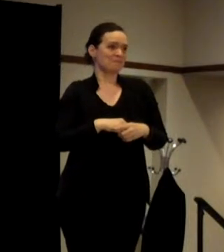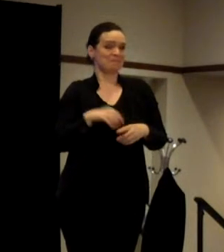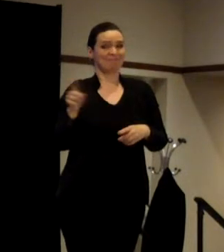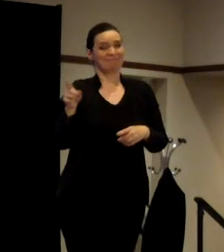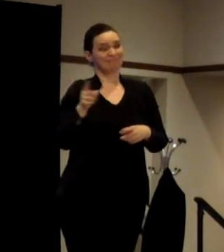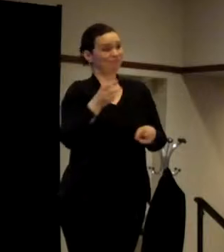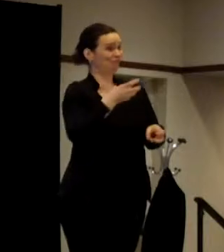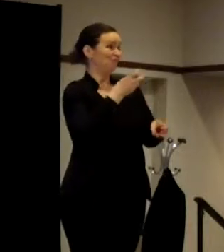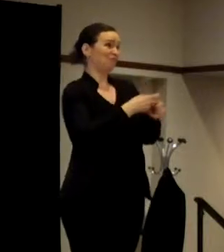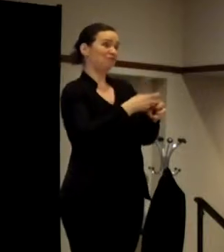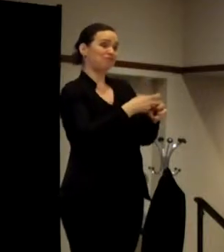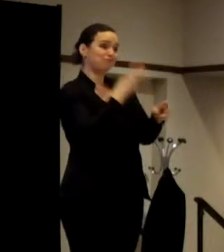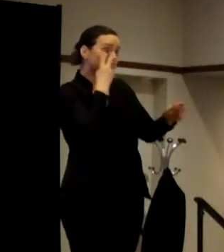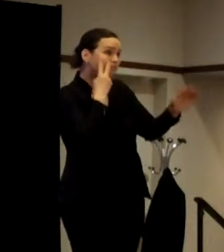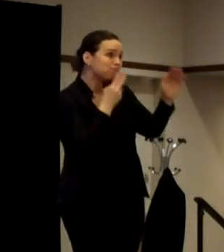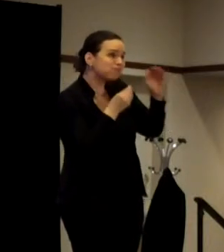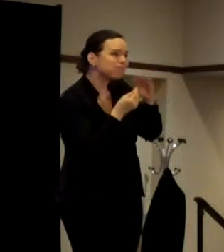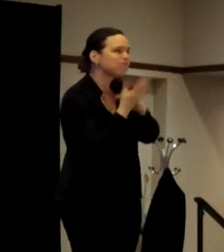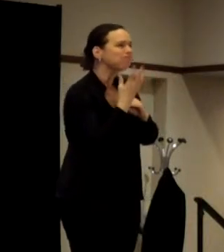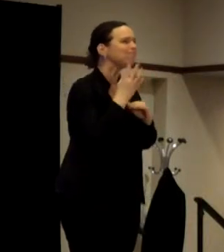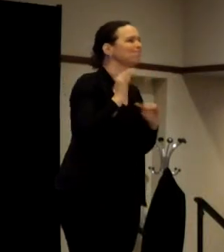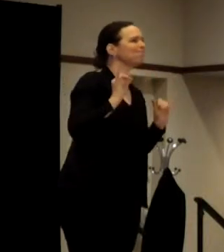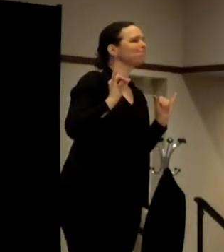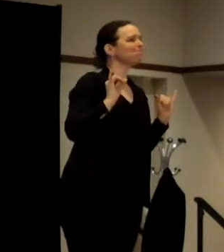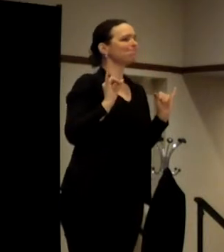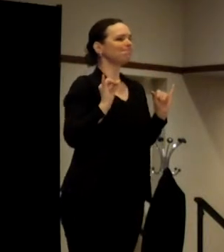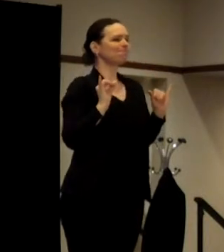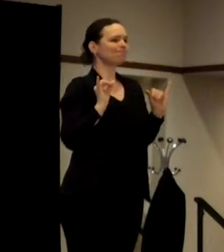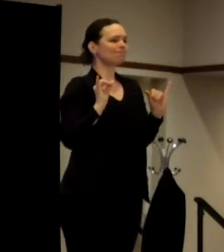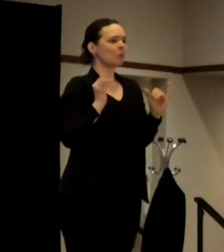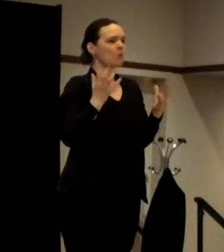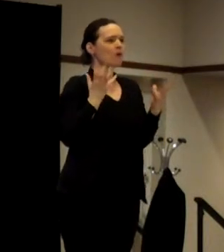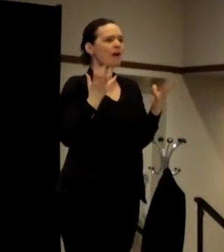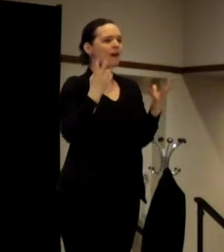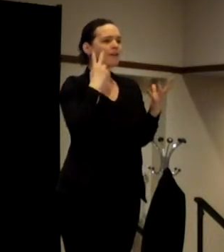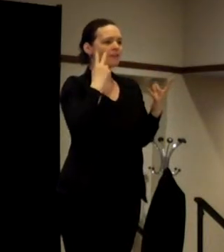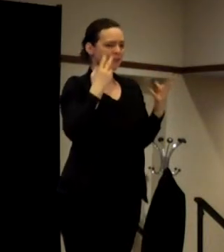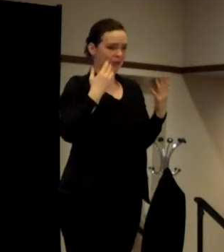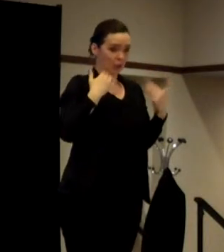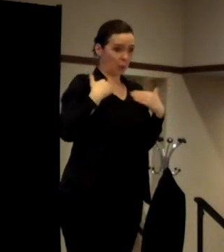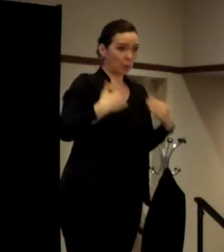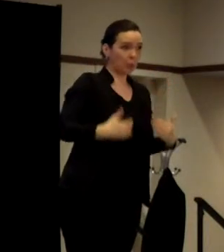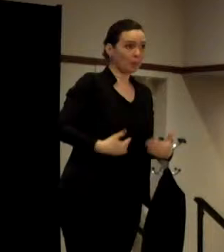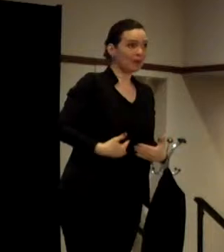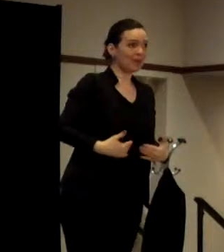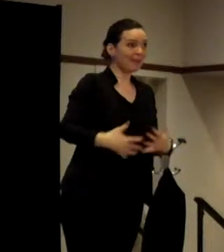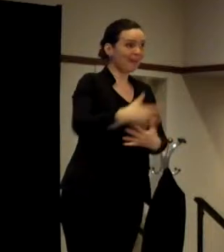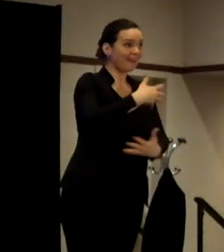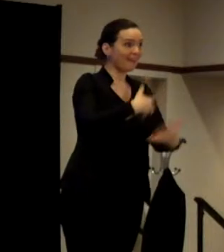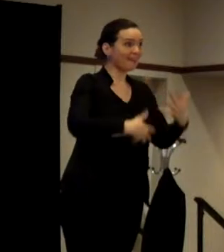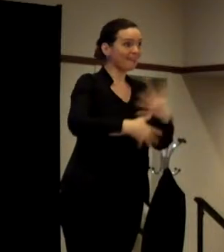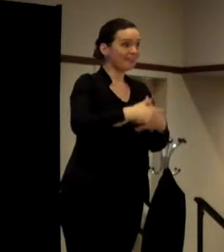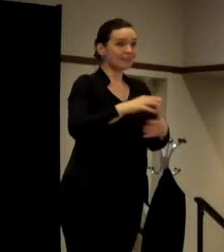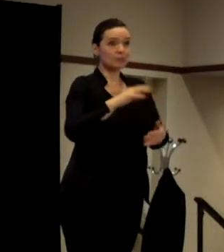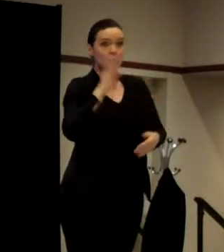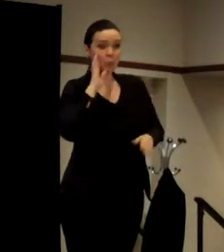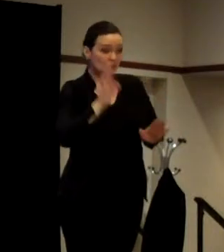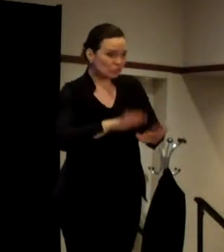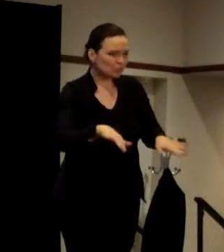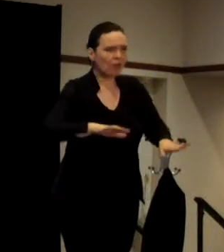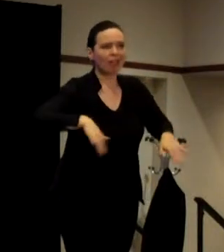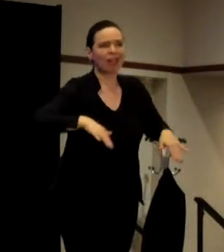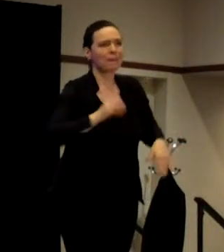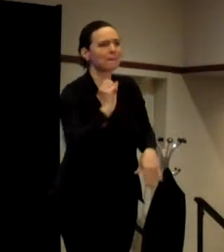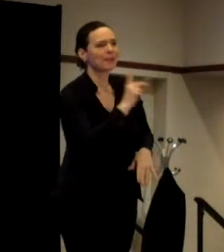and patterns yet. We still don't have our kids back in school all the time. They're getting back to school because a lot of the work our team's